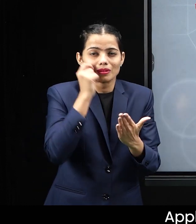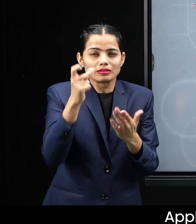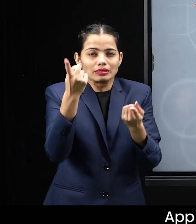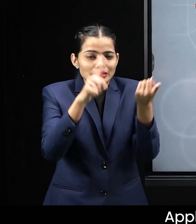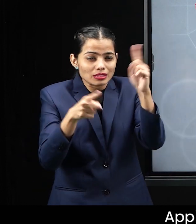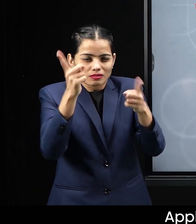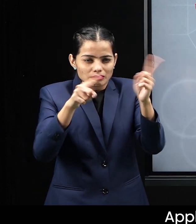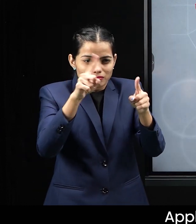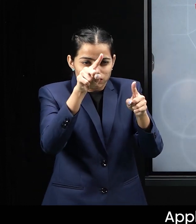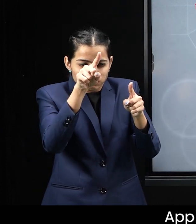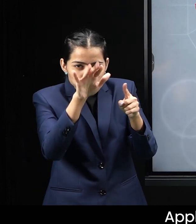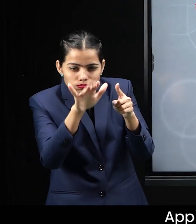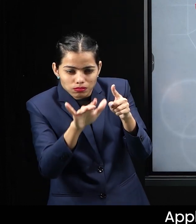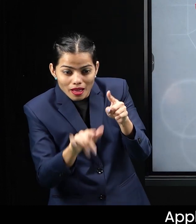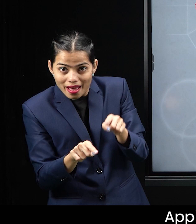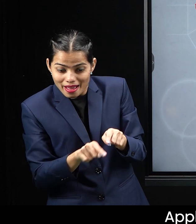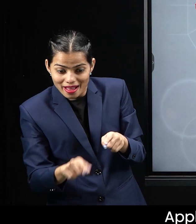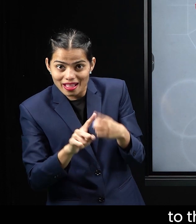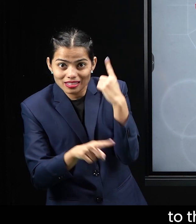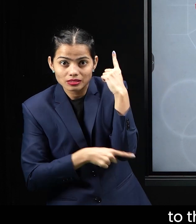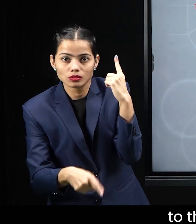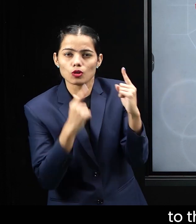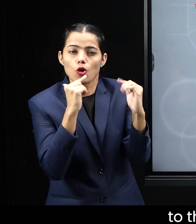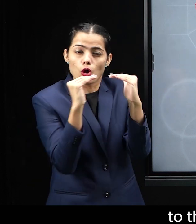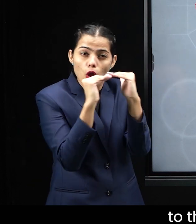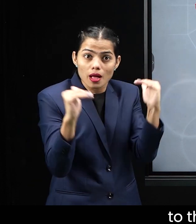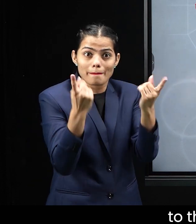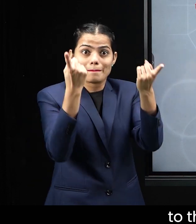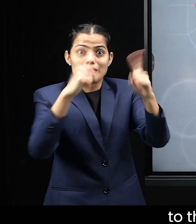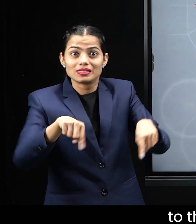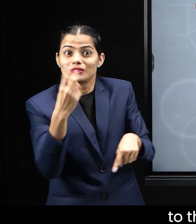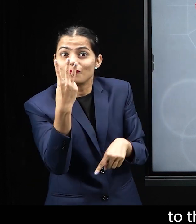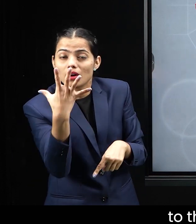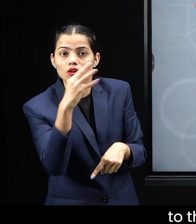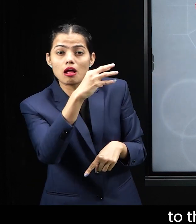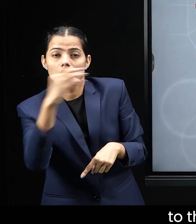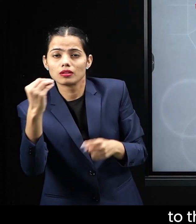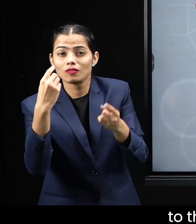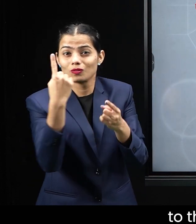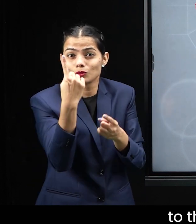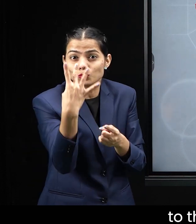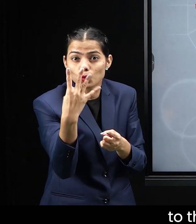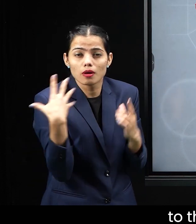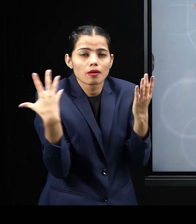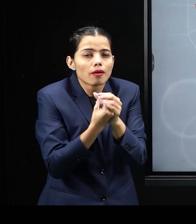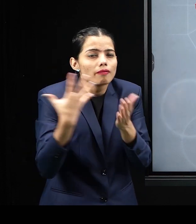Applying Euclid's division algorithm to the divisor 35 and remainder 14, we